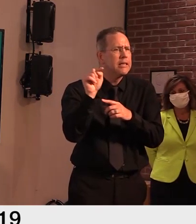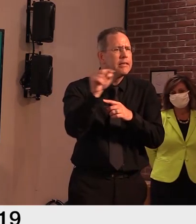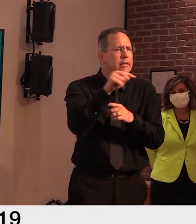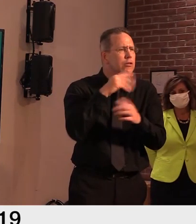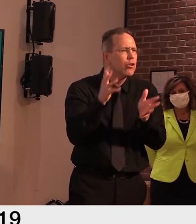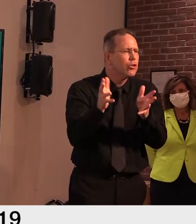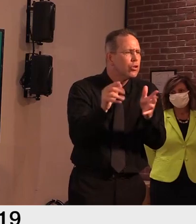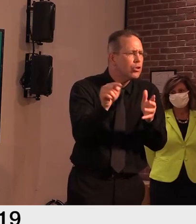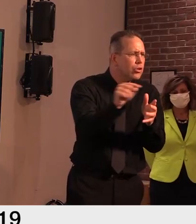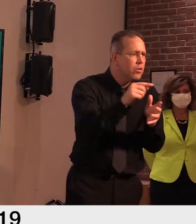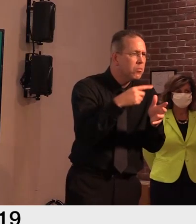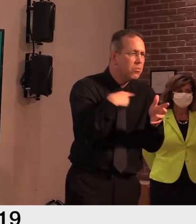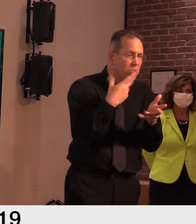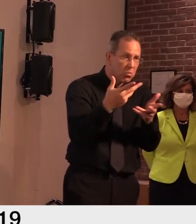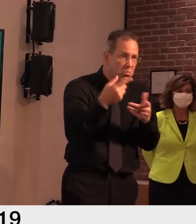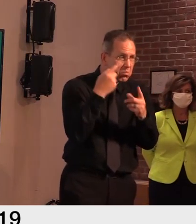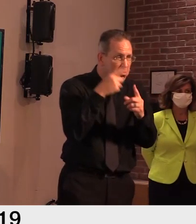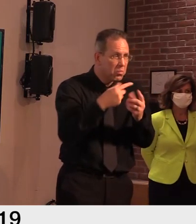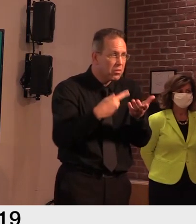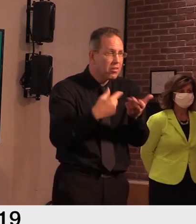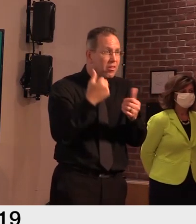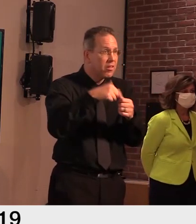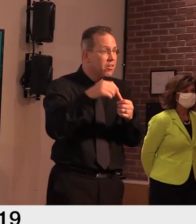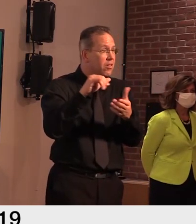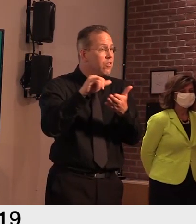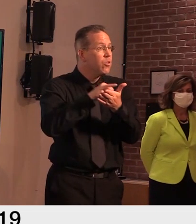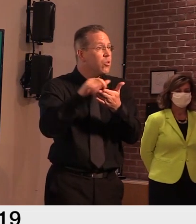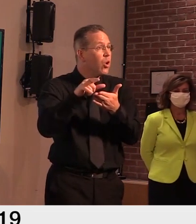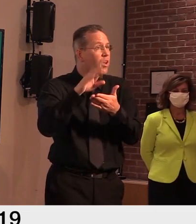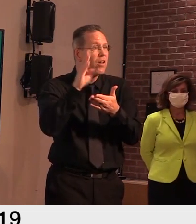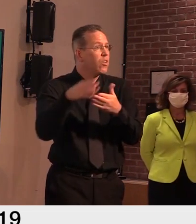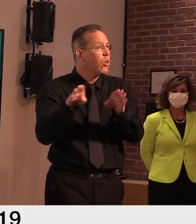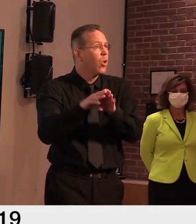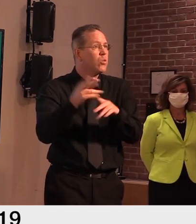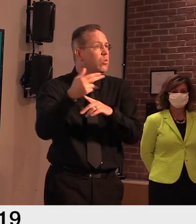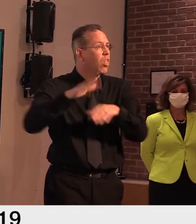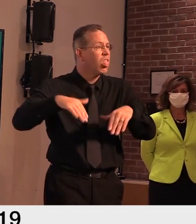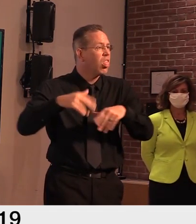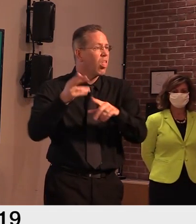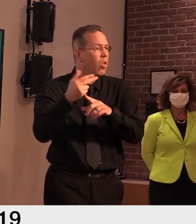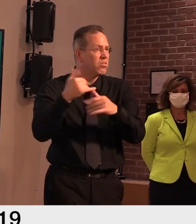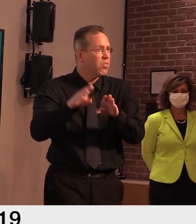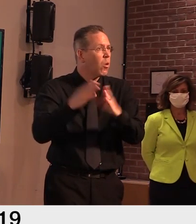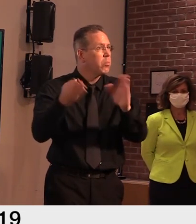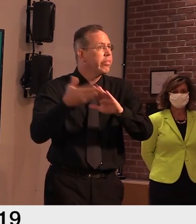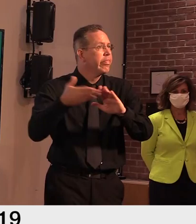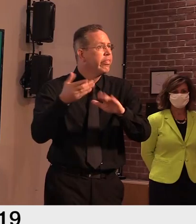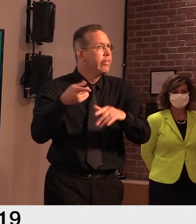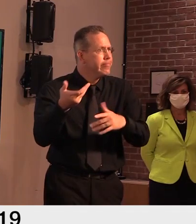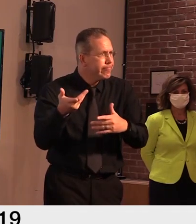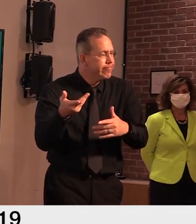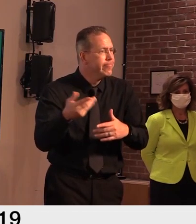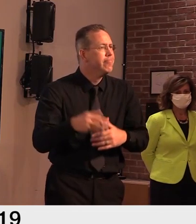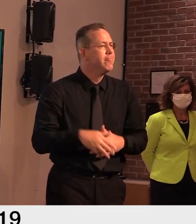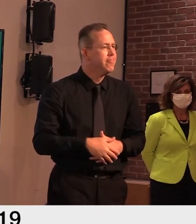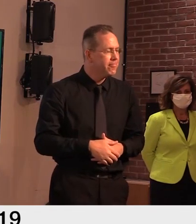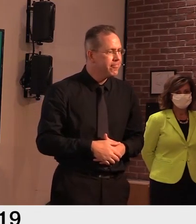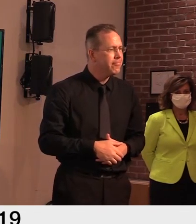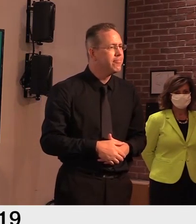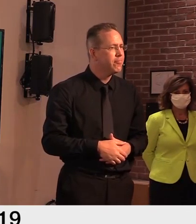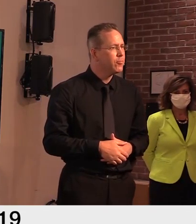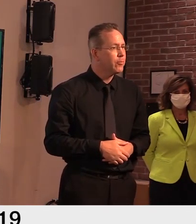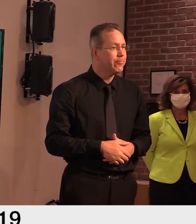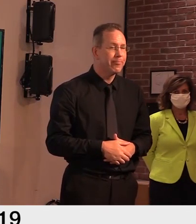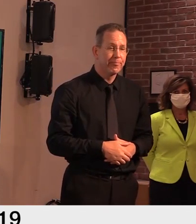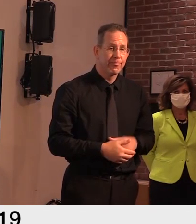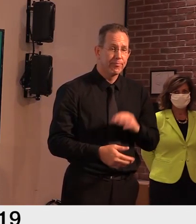counterparts. And it was brought to my attention yesterday when I was talking to the lodging folks that New York